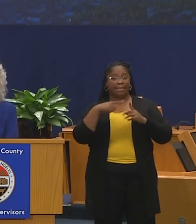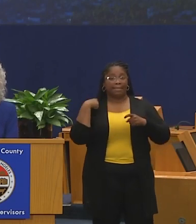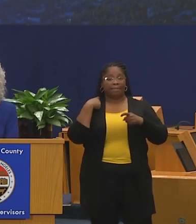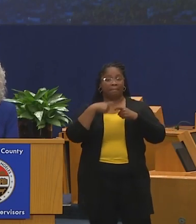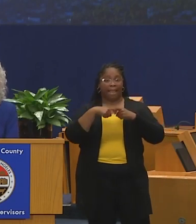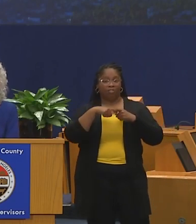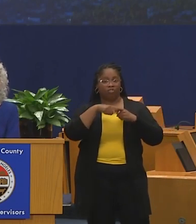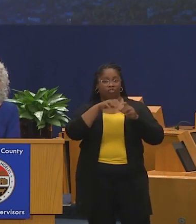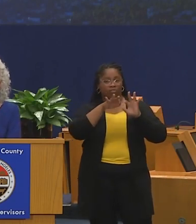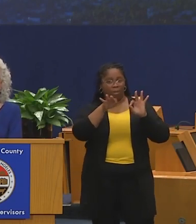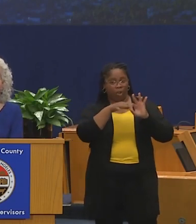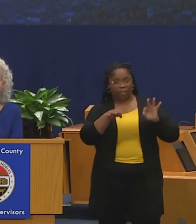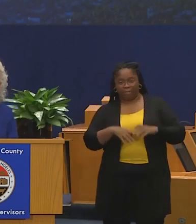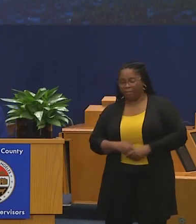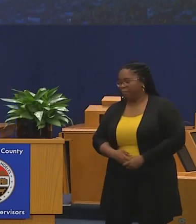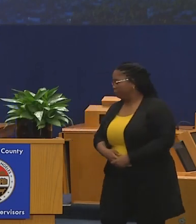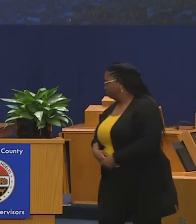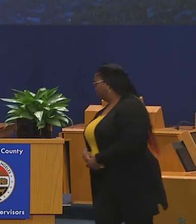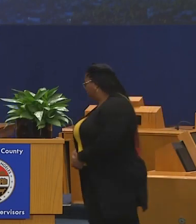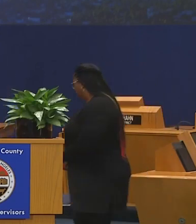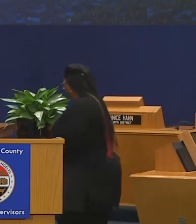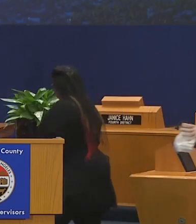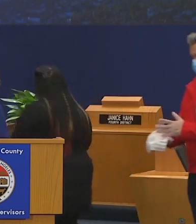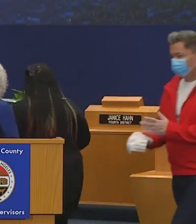Spanish remarks.